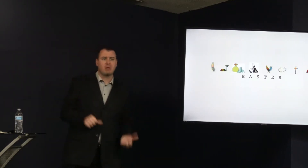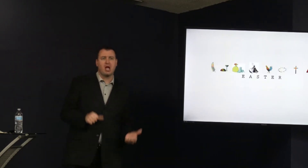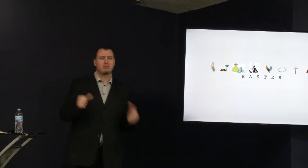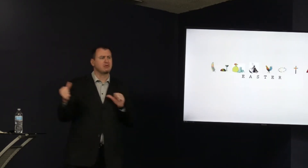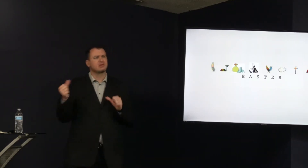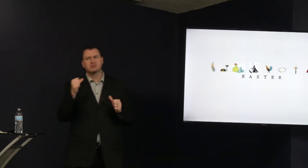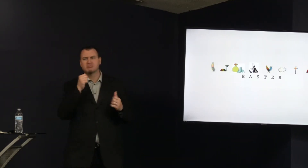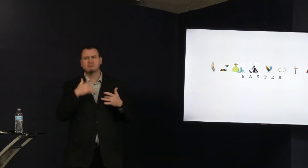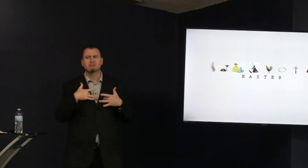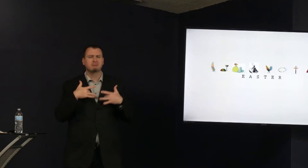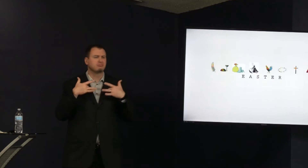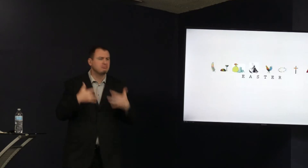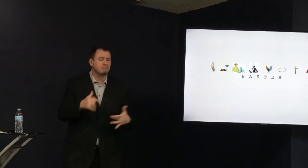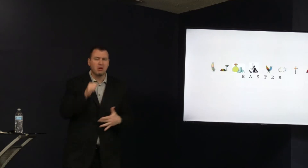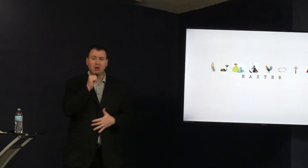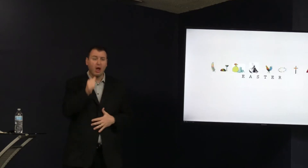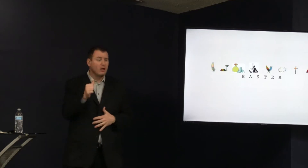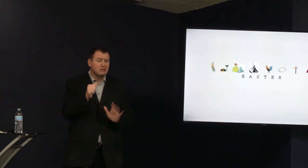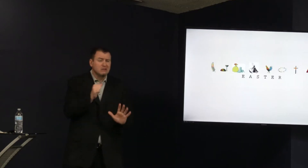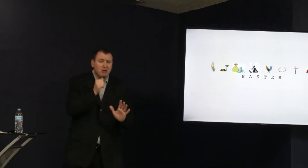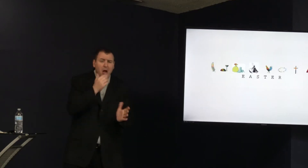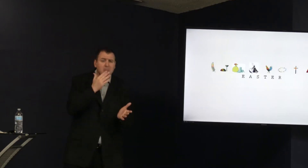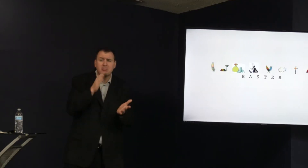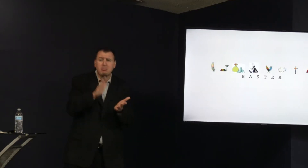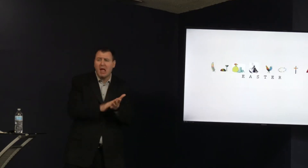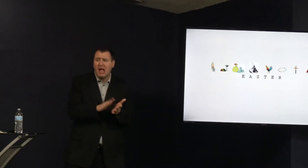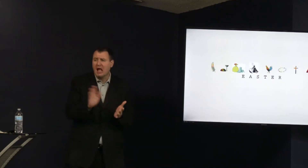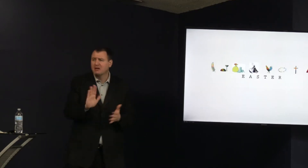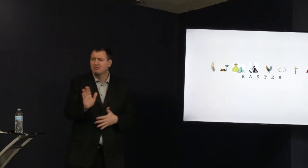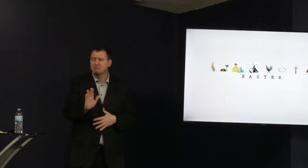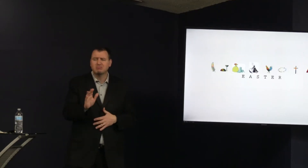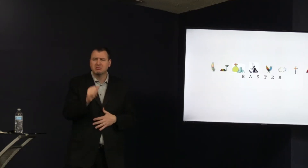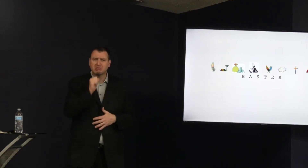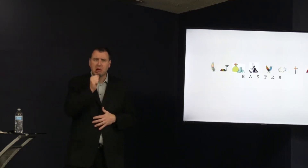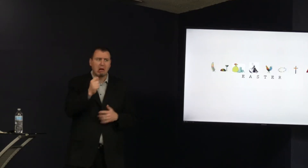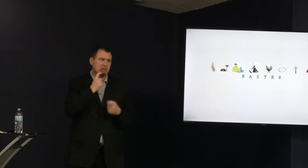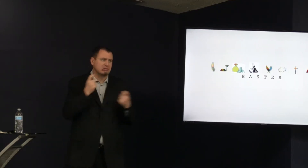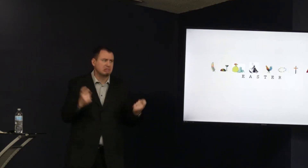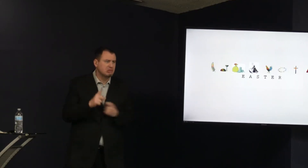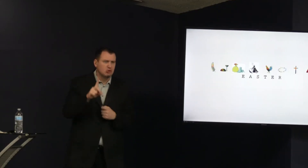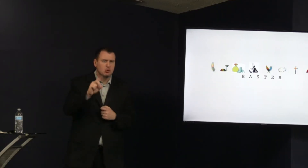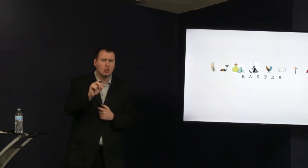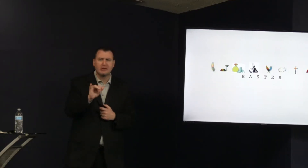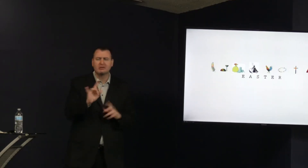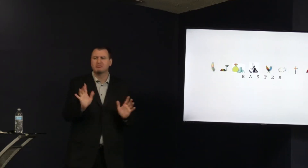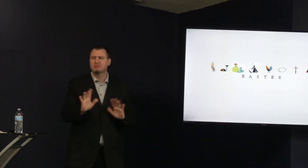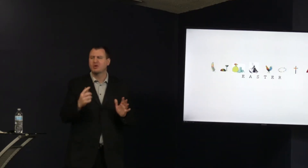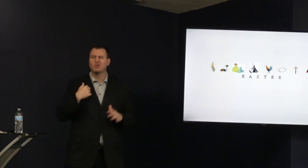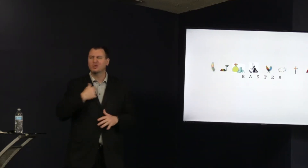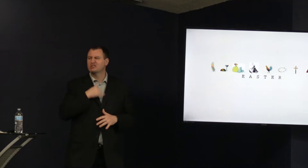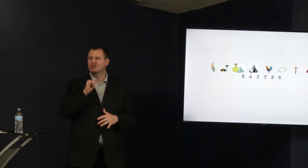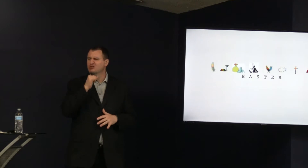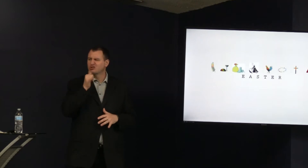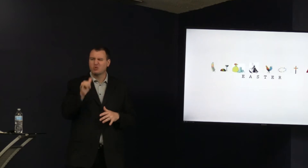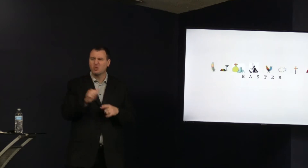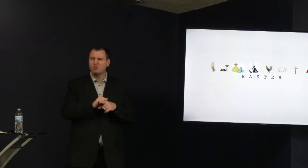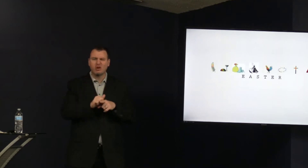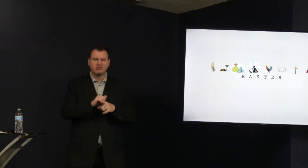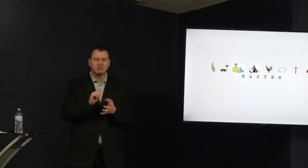Ash Wednesday here. Baptists don't do that. It's not really a bad thing. It's not a sin to do